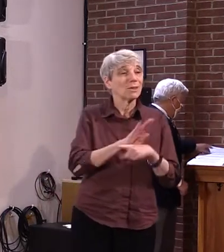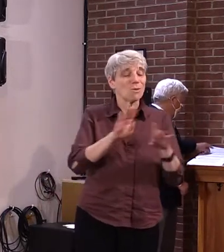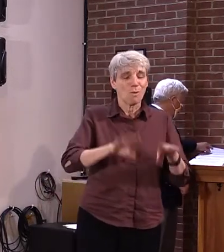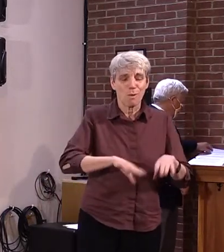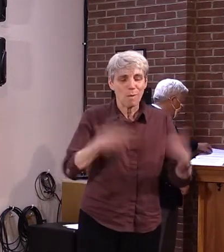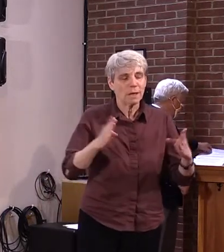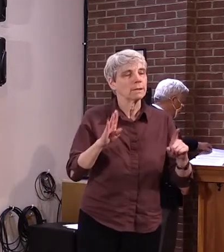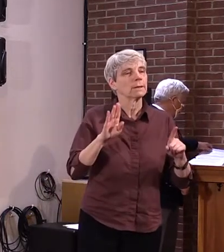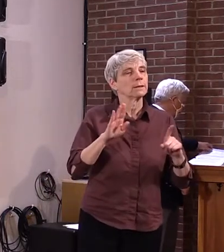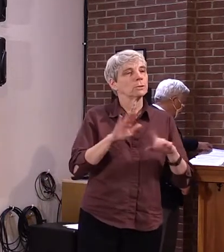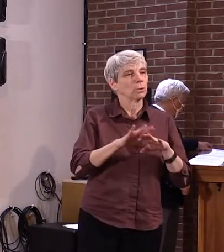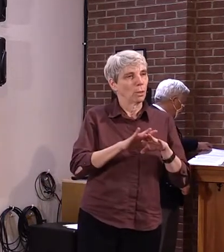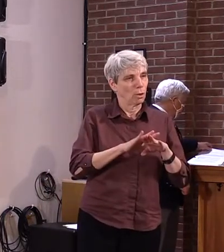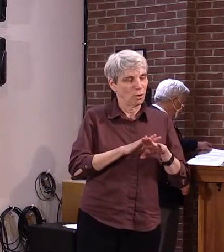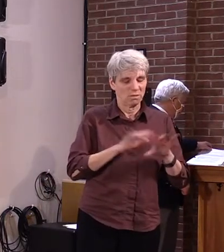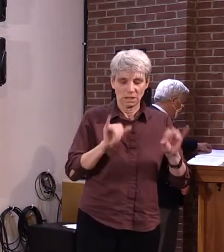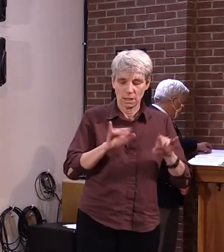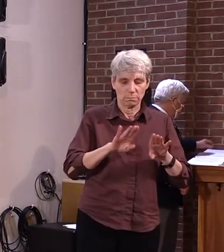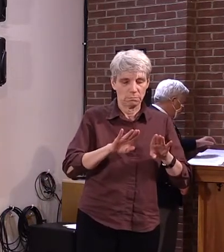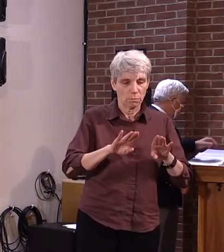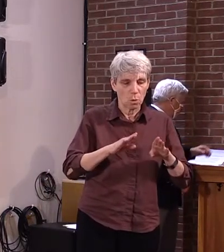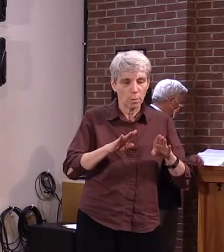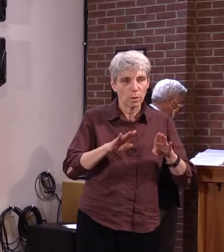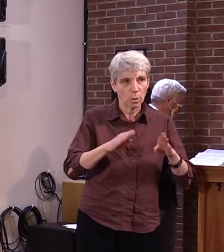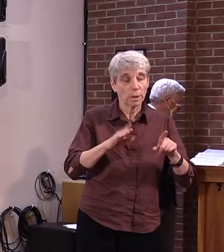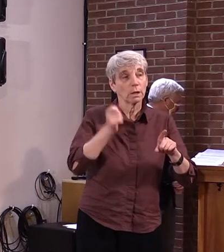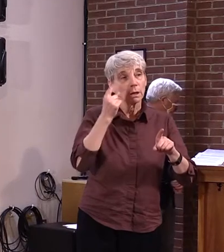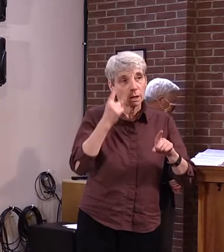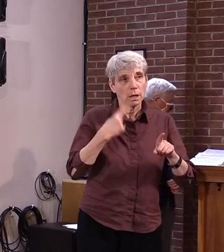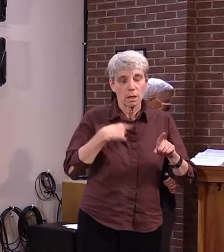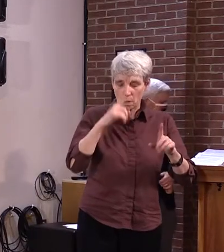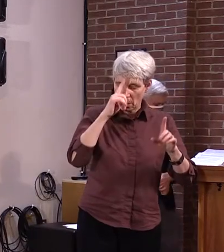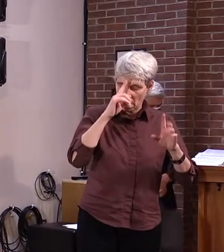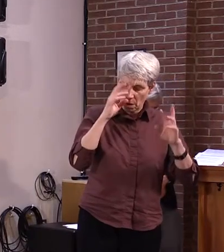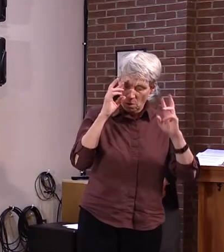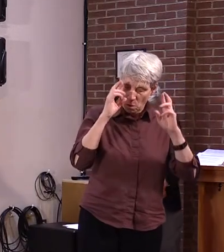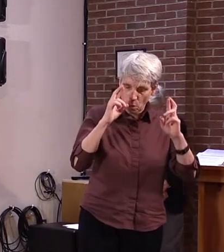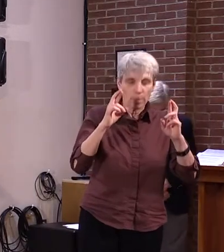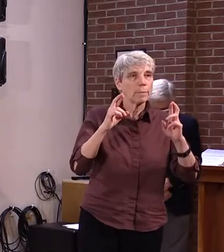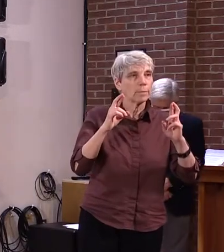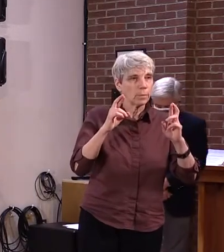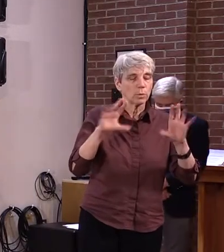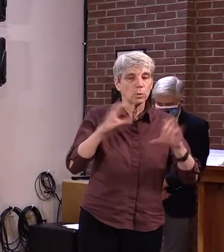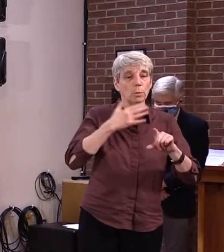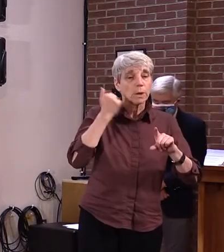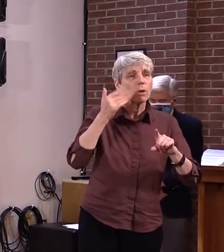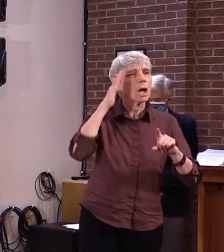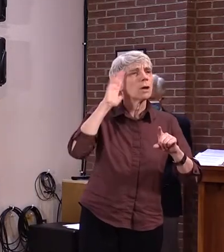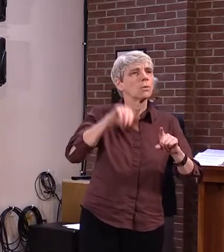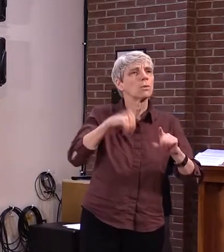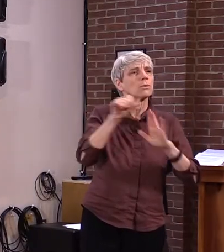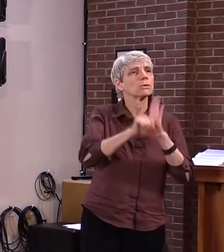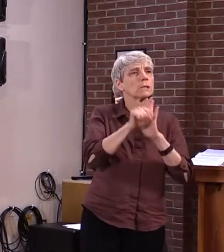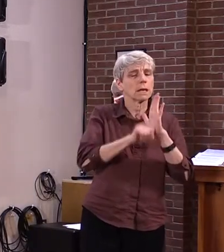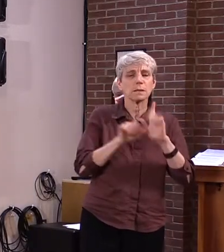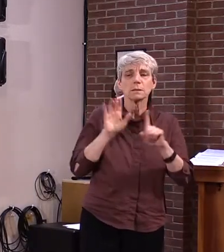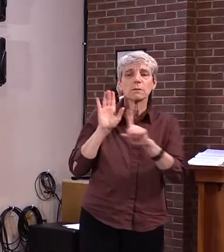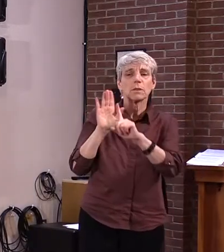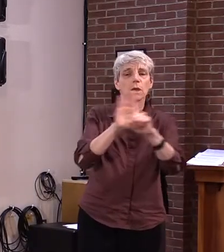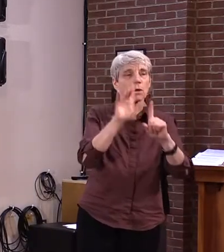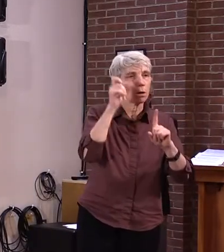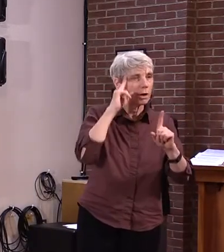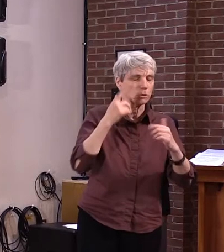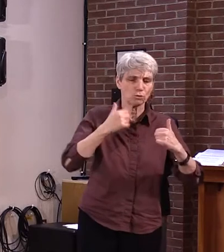We've seen the numbers go up and down. We're hopeful. I know the other governors in those states are doing all they can to prevent the rise.